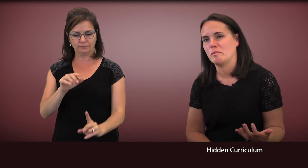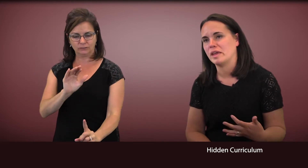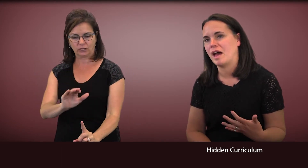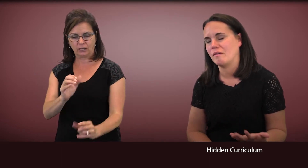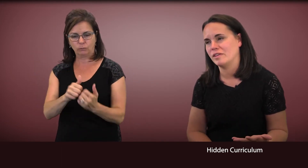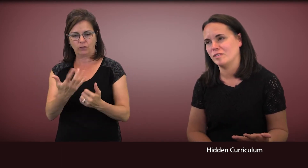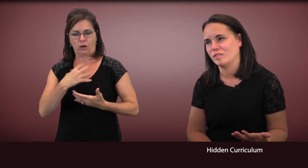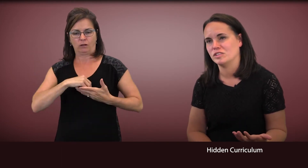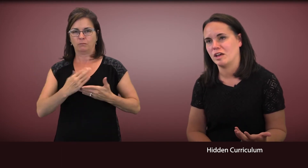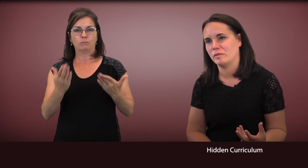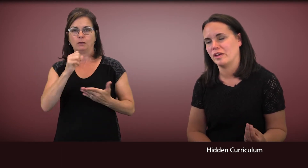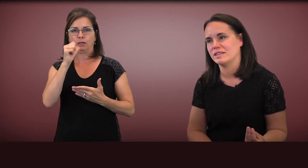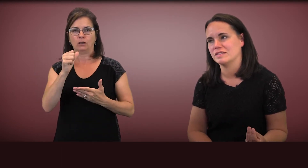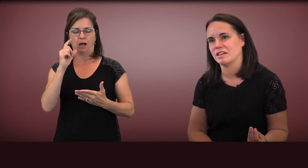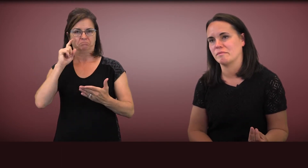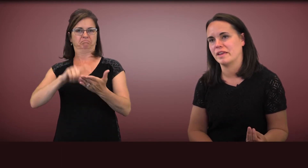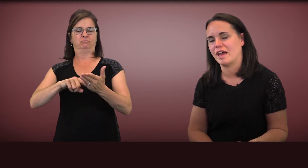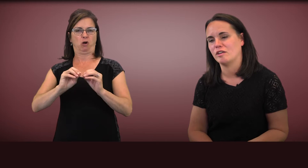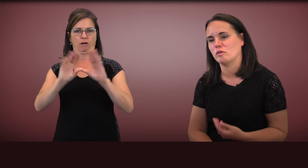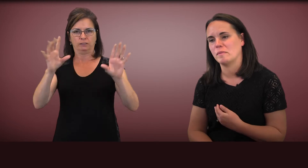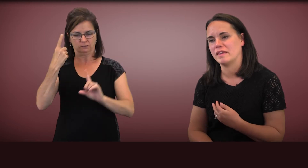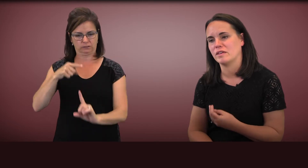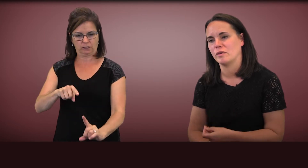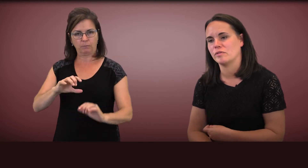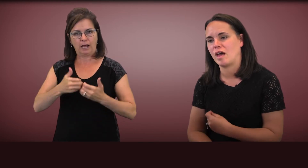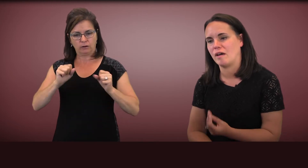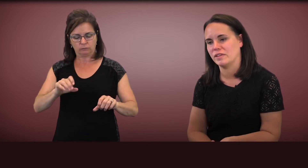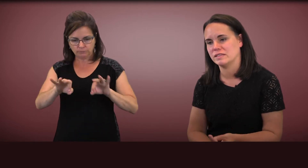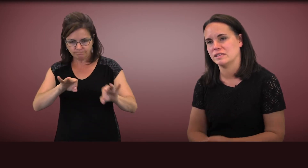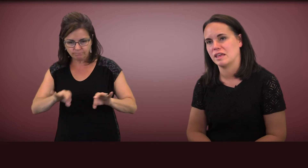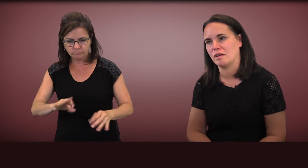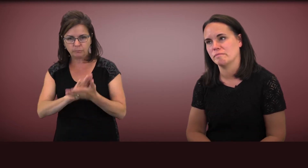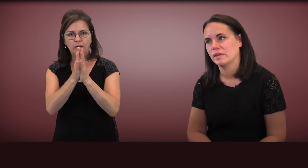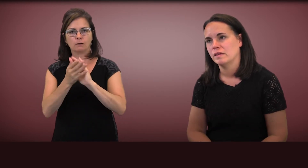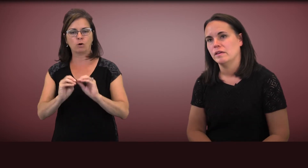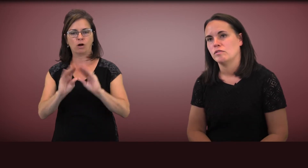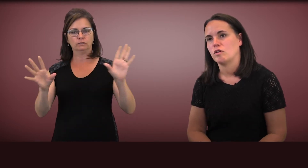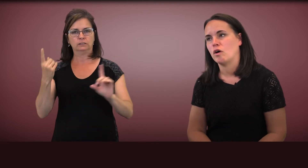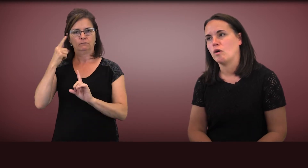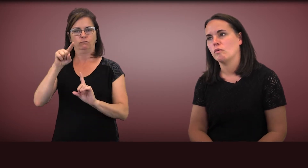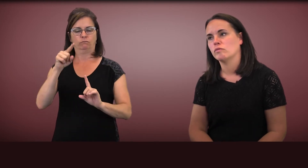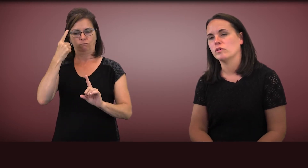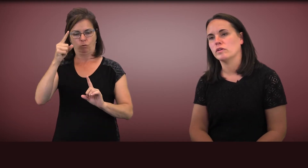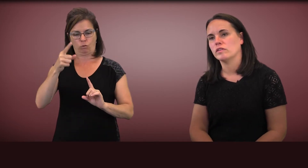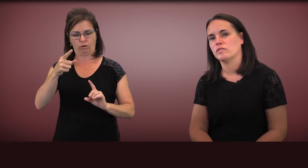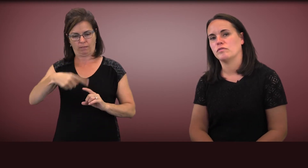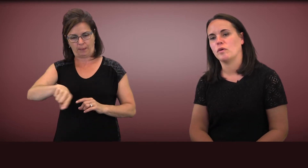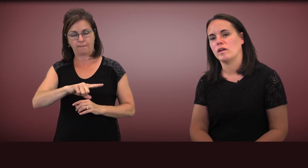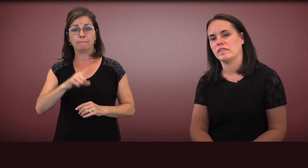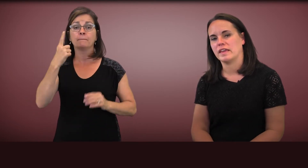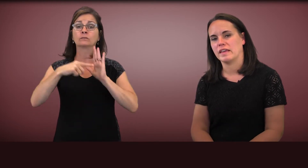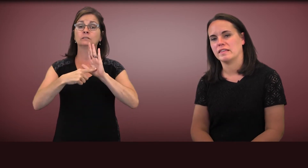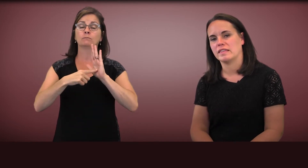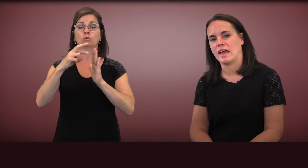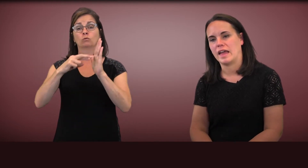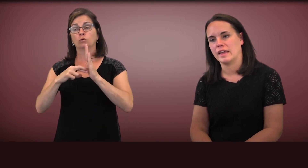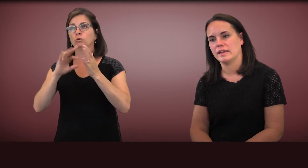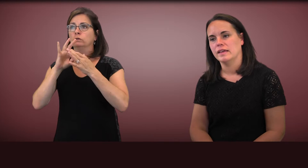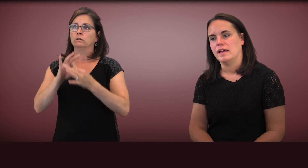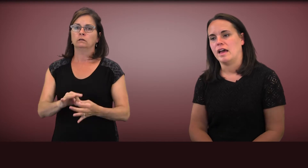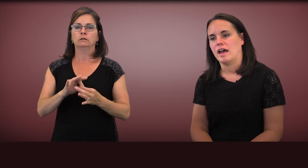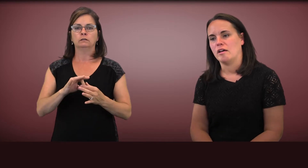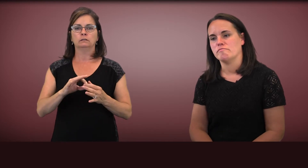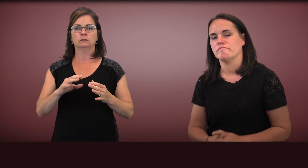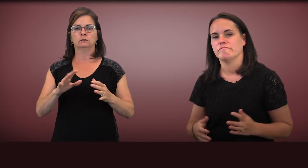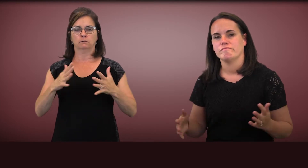that may not be obvious to the child with autism, and how do we make those obvious to them? So rules for things